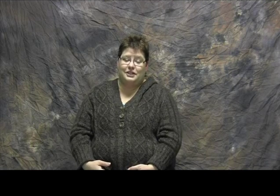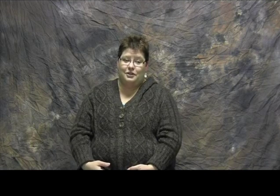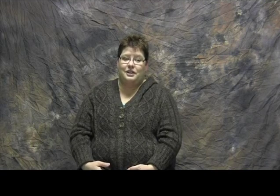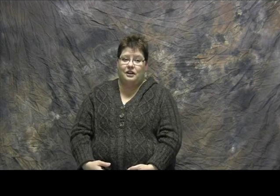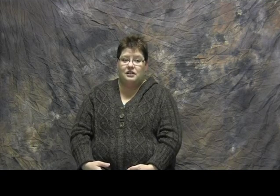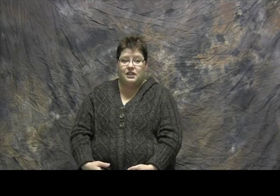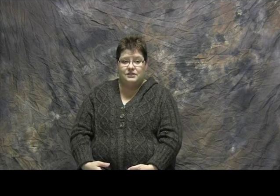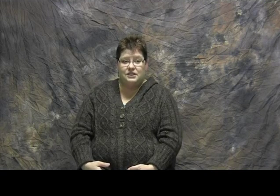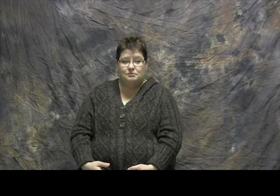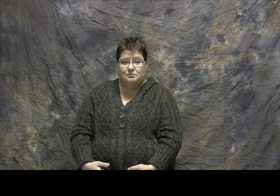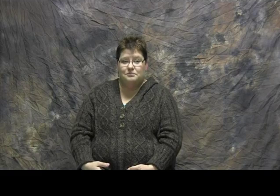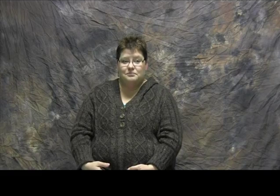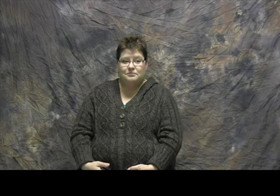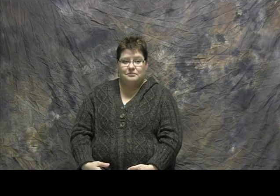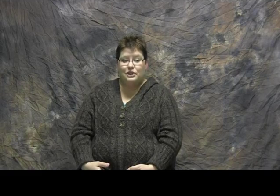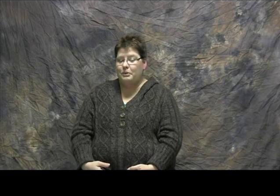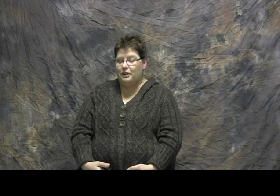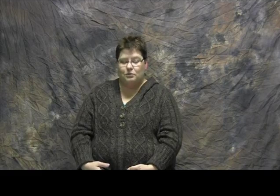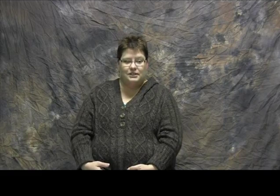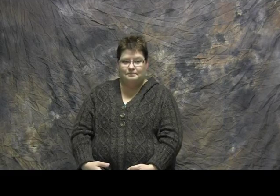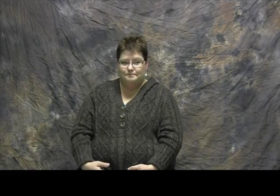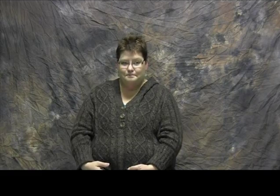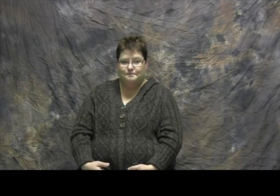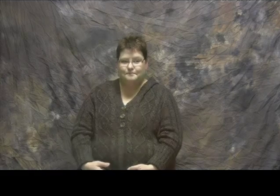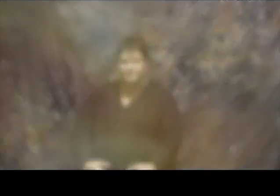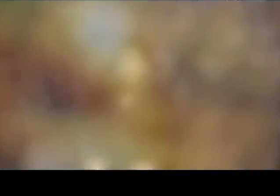know that God loves them no matter what.